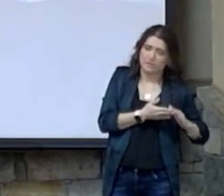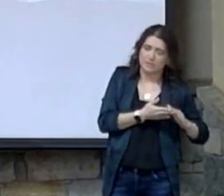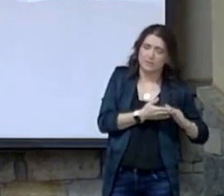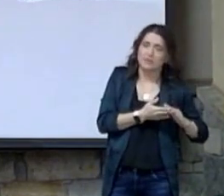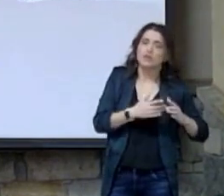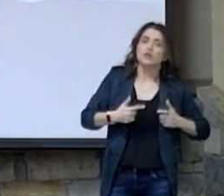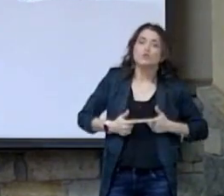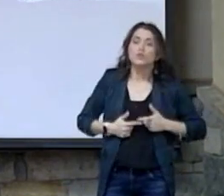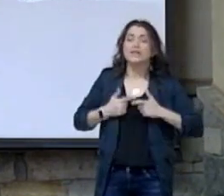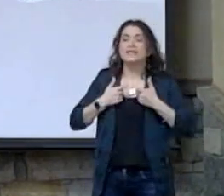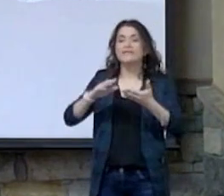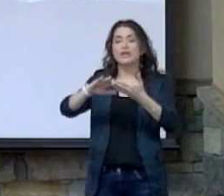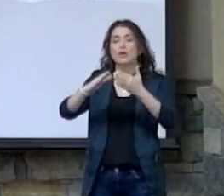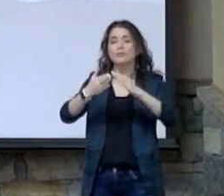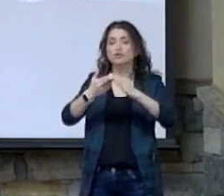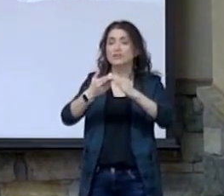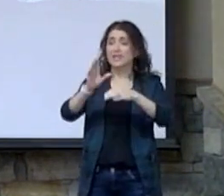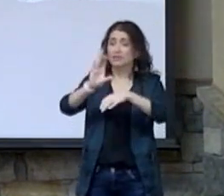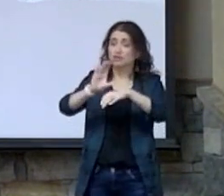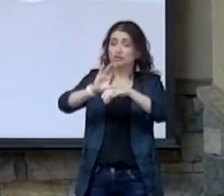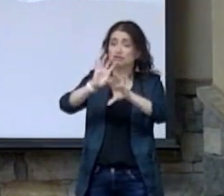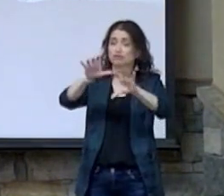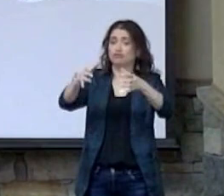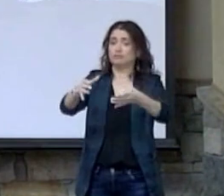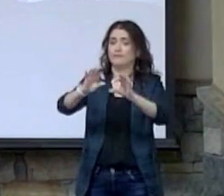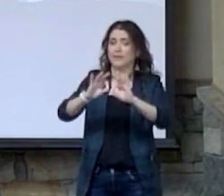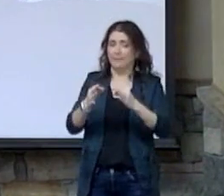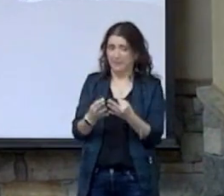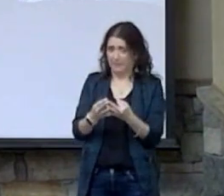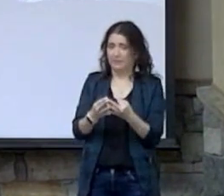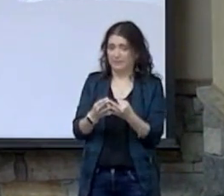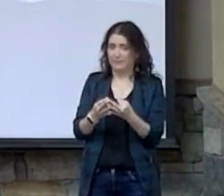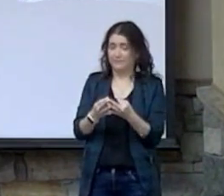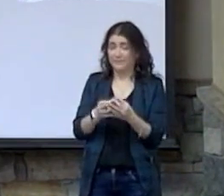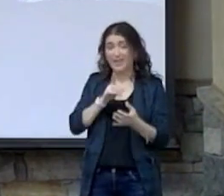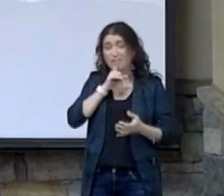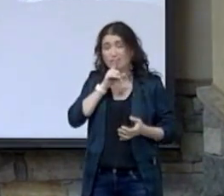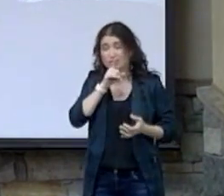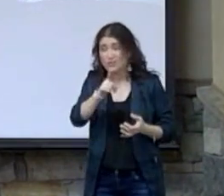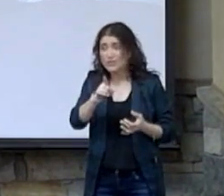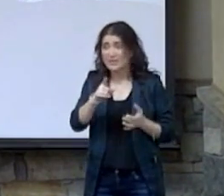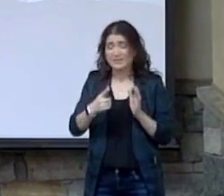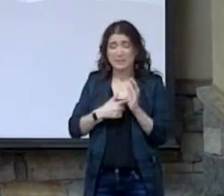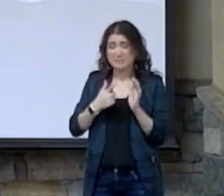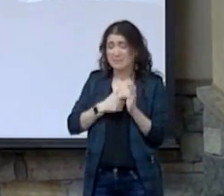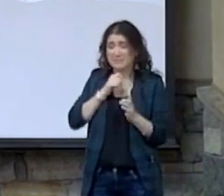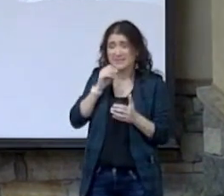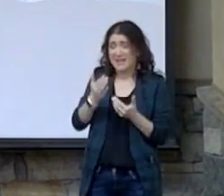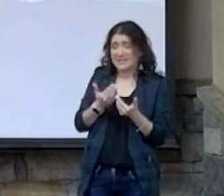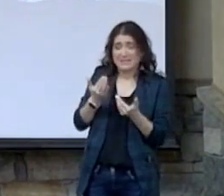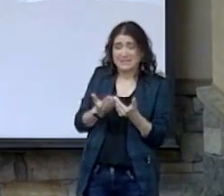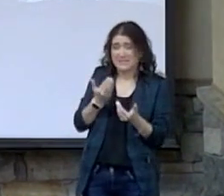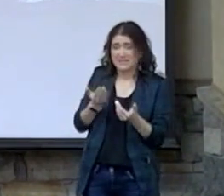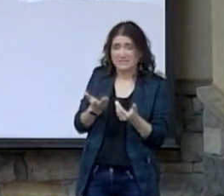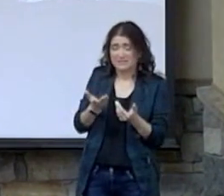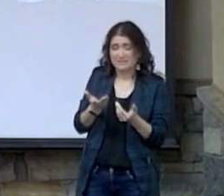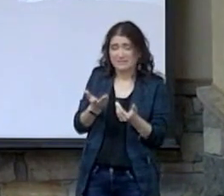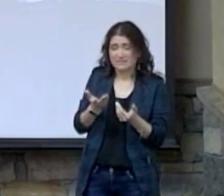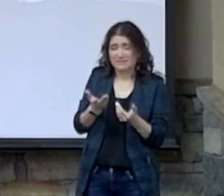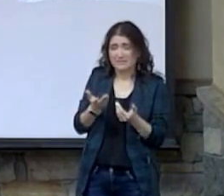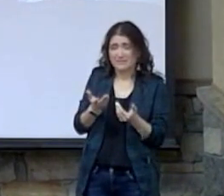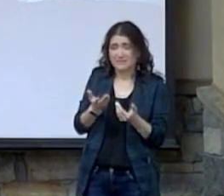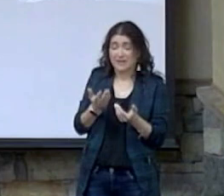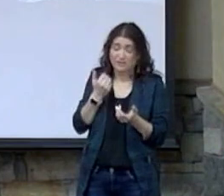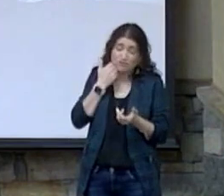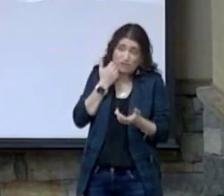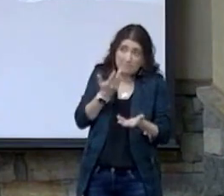We live in community as a church family. And the truth is, there are times it's just not easy. It's a